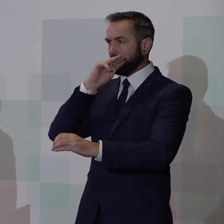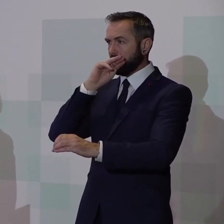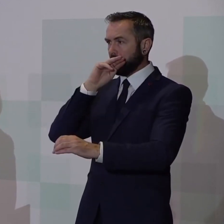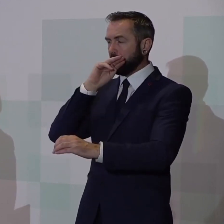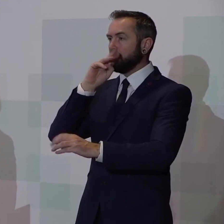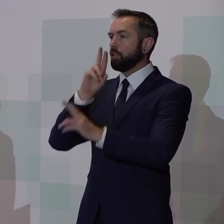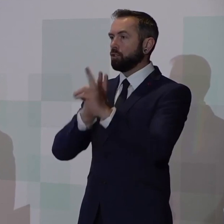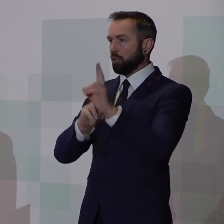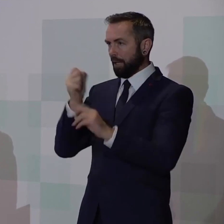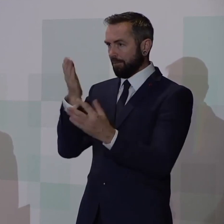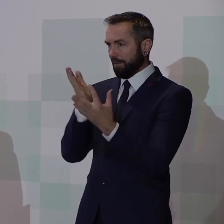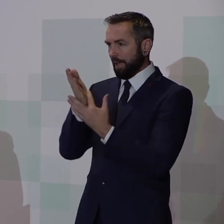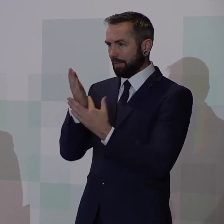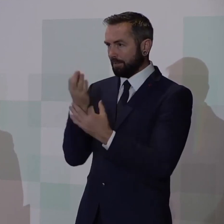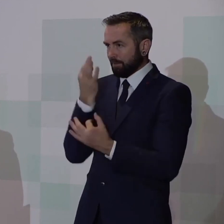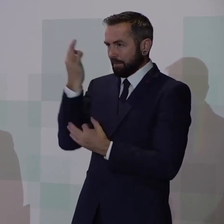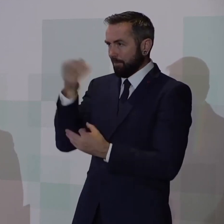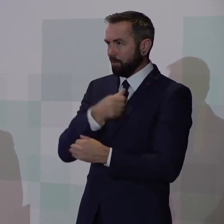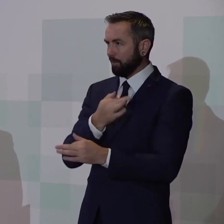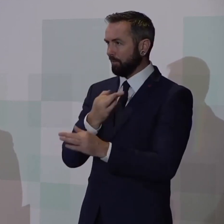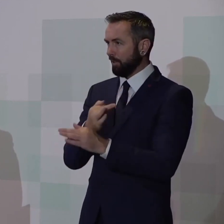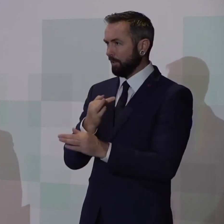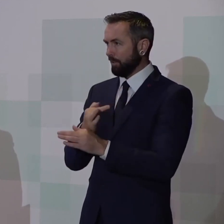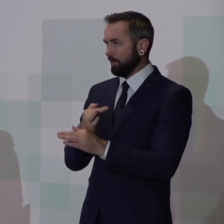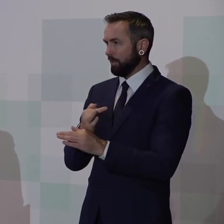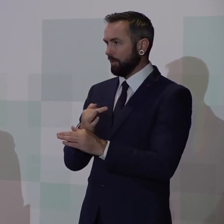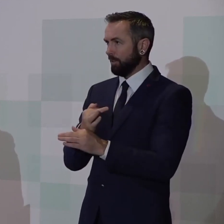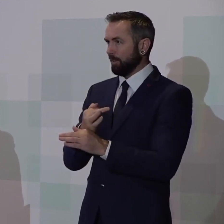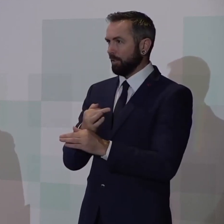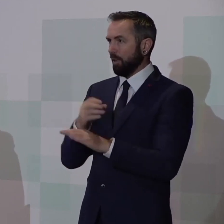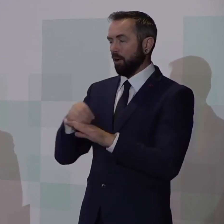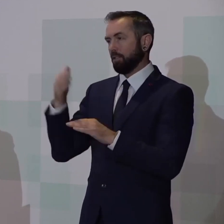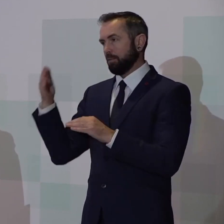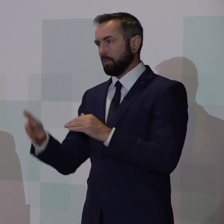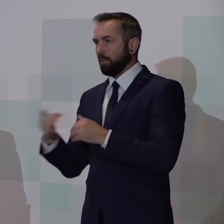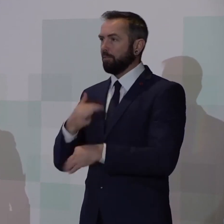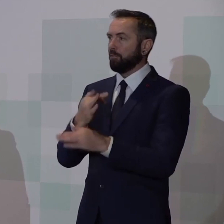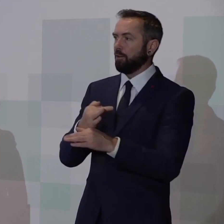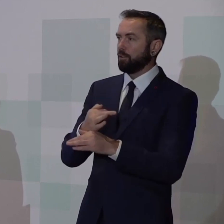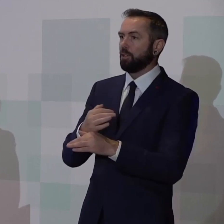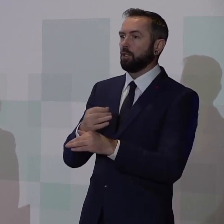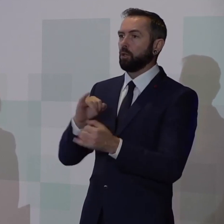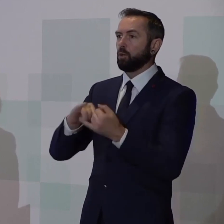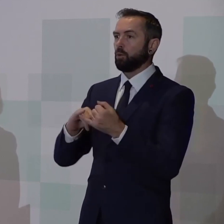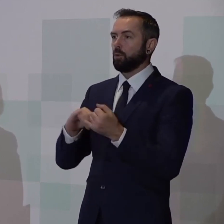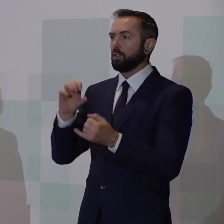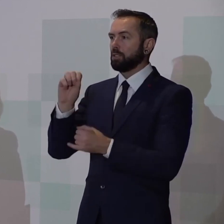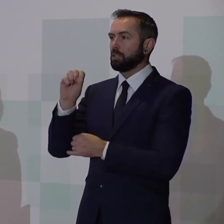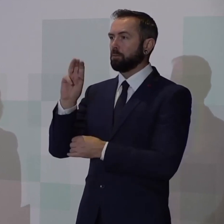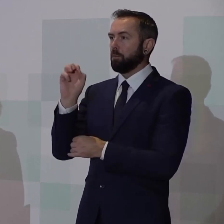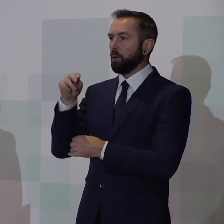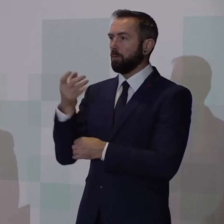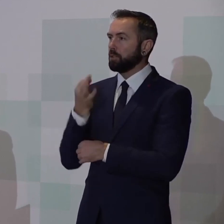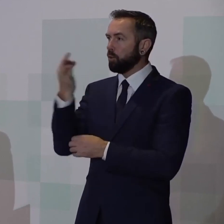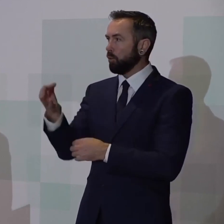should be access given to the child on the part of the father, who was the sperm donor, and that the High